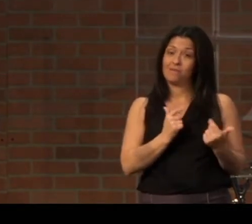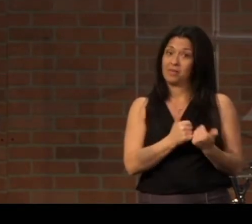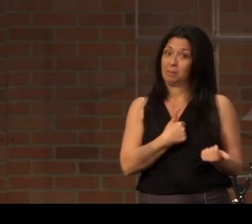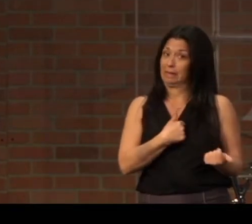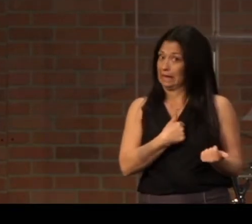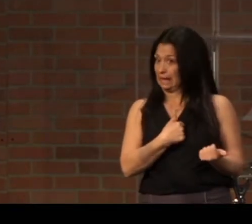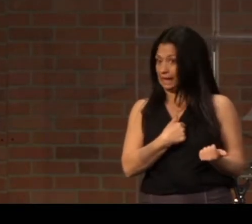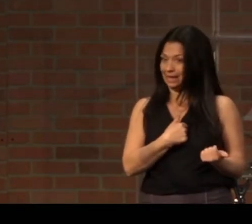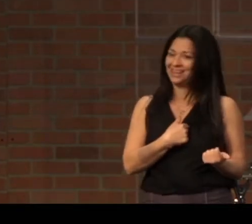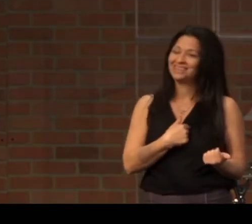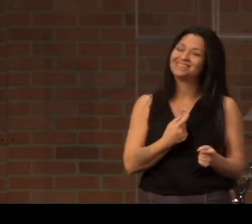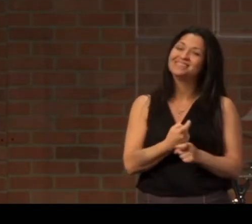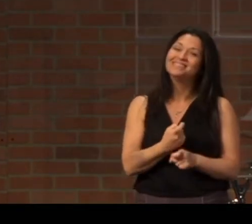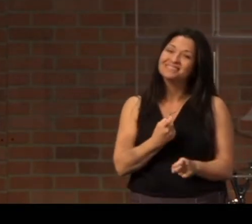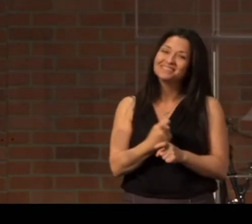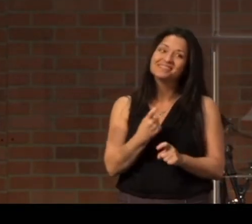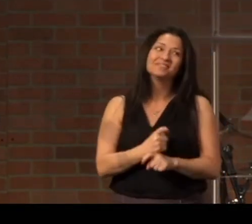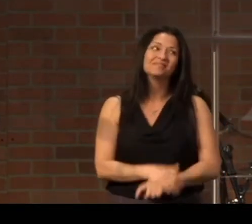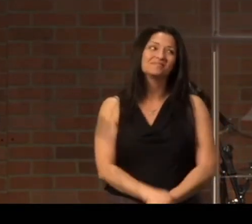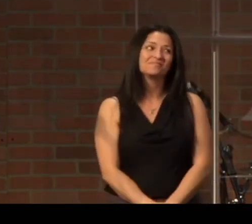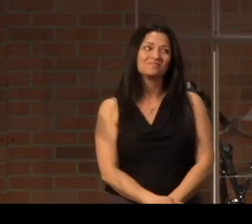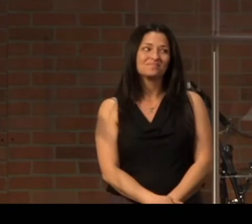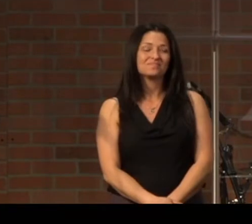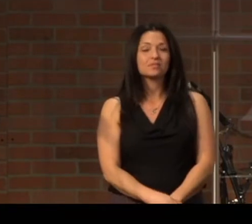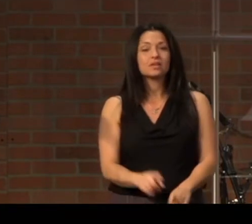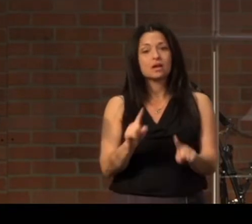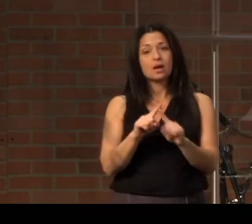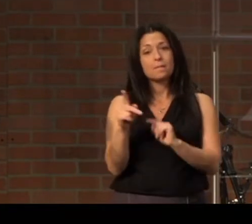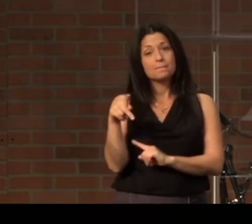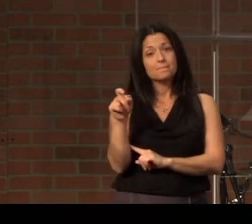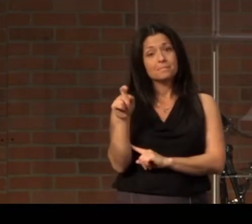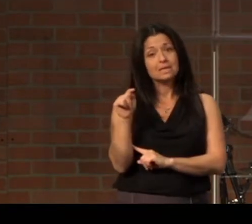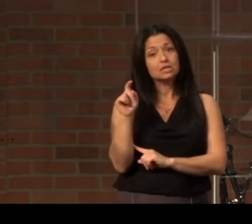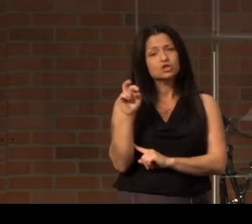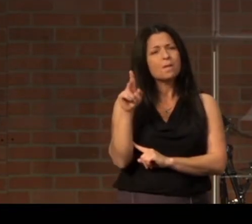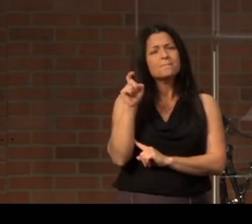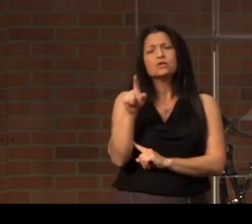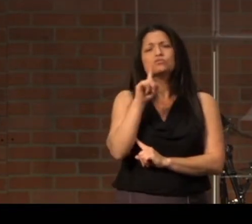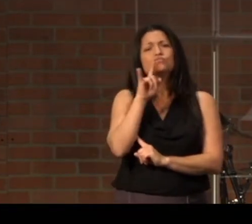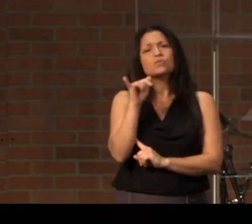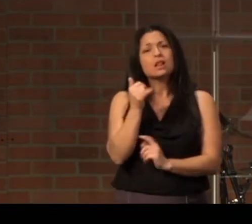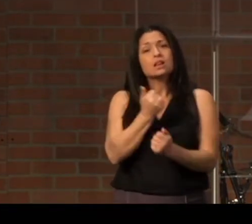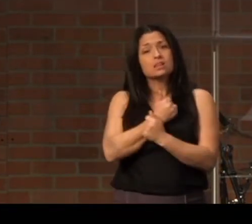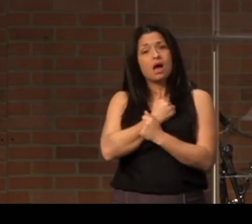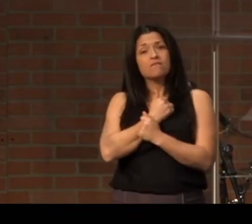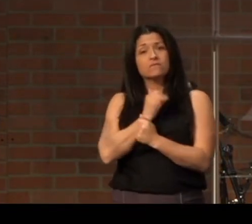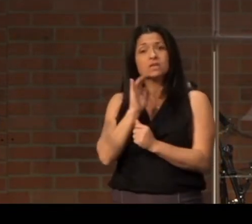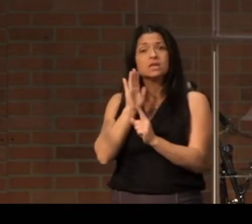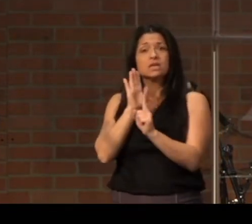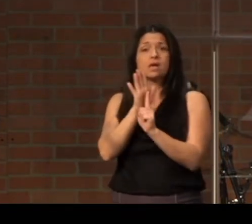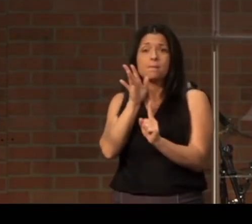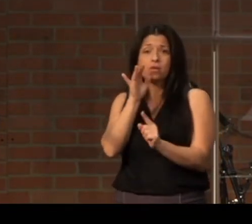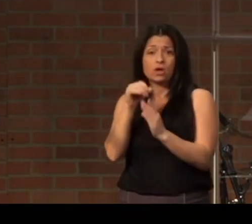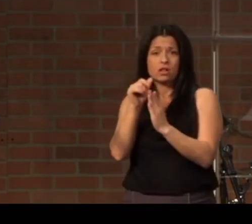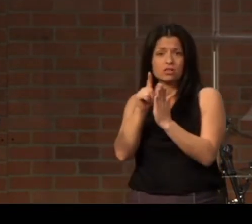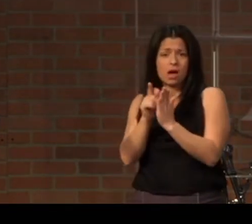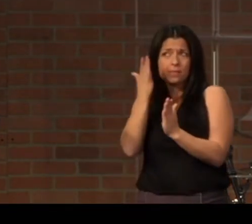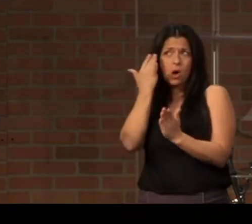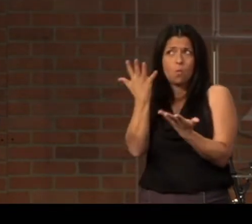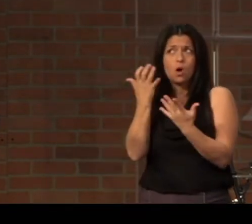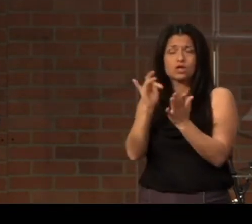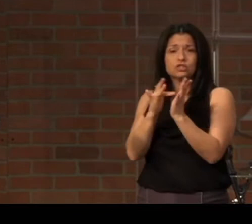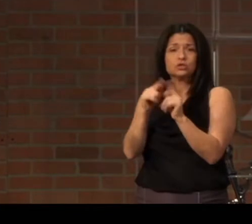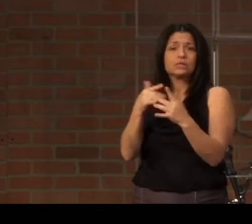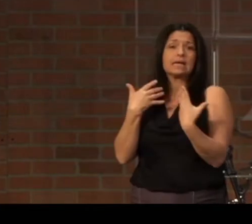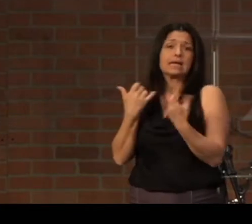But I must say, Peter must have really loved his mother-in-law, right? Because he wanted Jesus to what? To heal her, right? So Simon's mother-in-law was